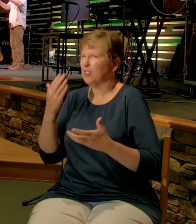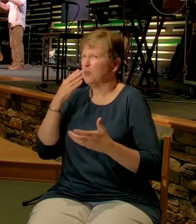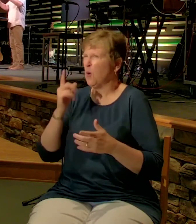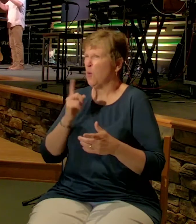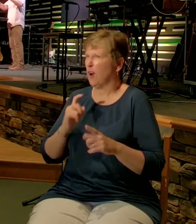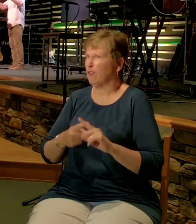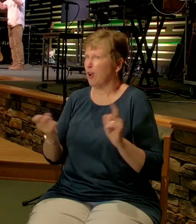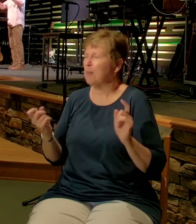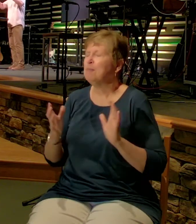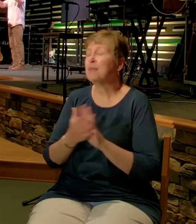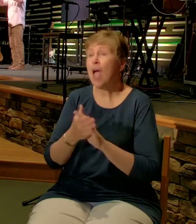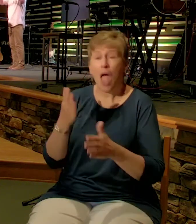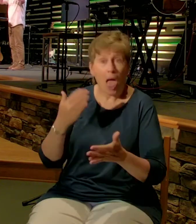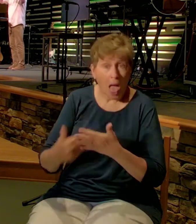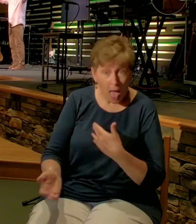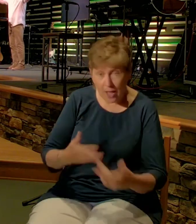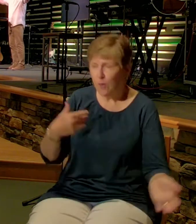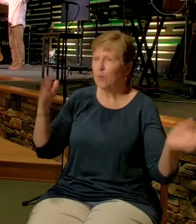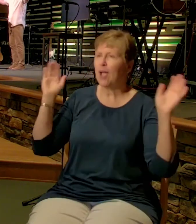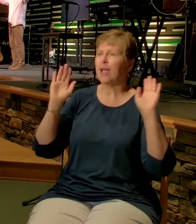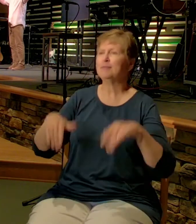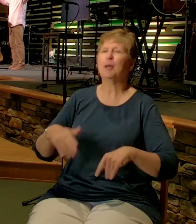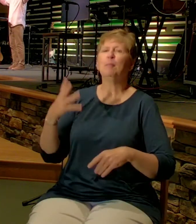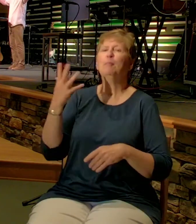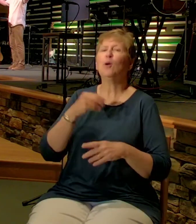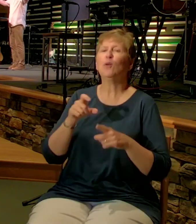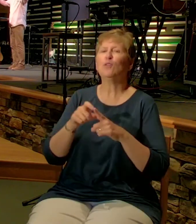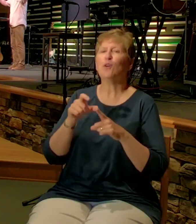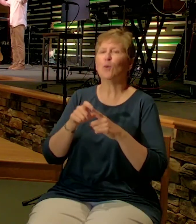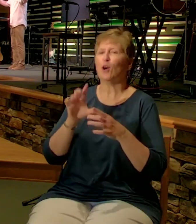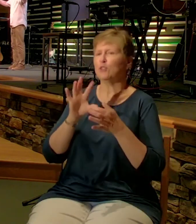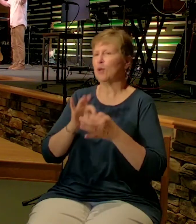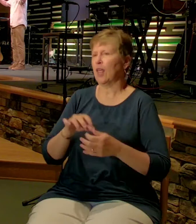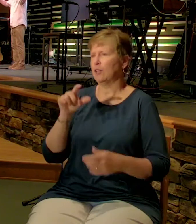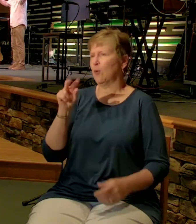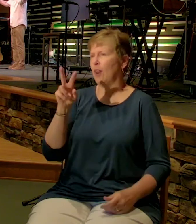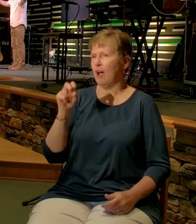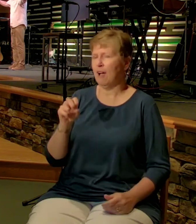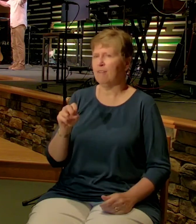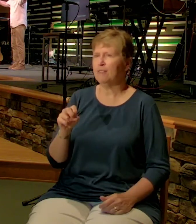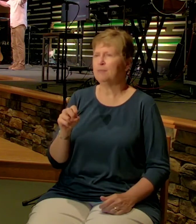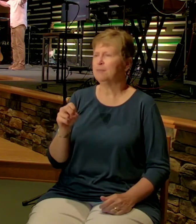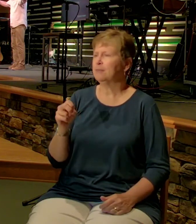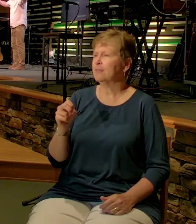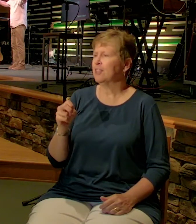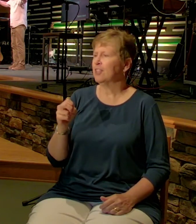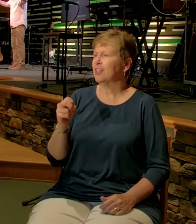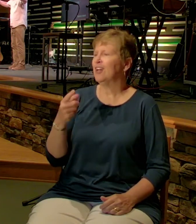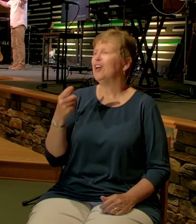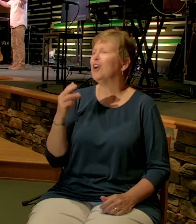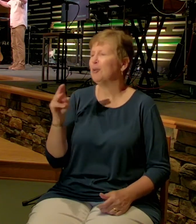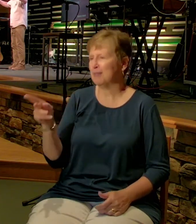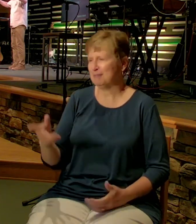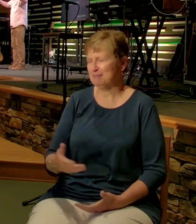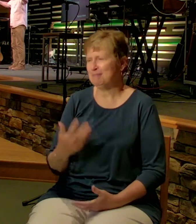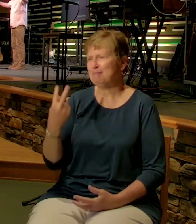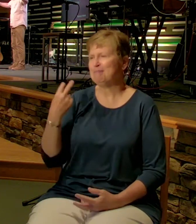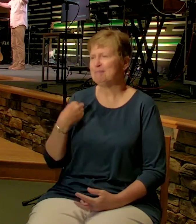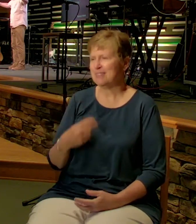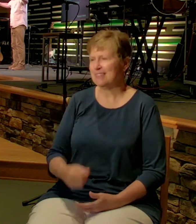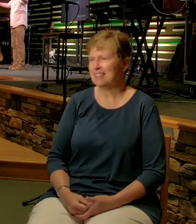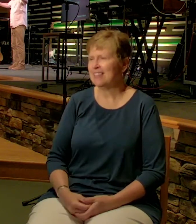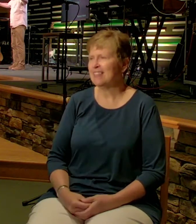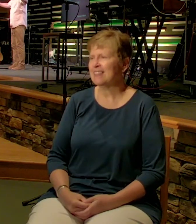But anyway, here are some beautiful words concerning love. You ready? Hermann Hesse, he said, "If I know what love